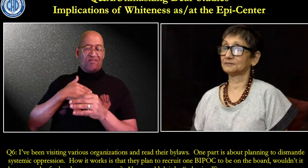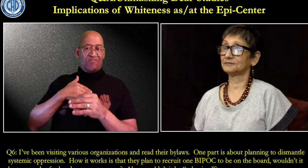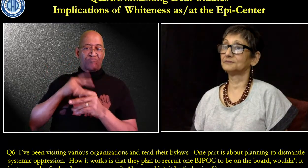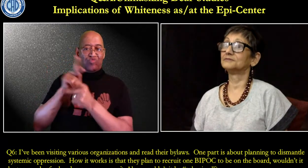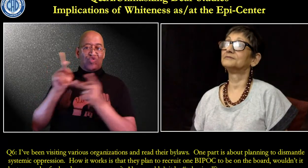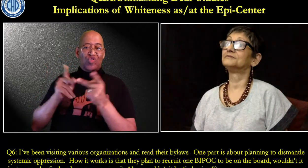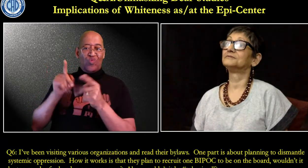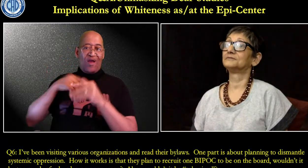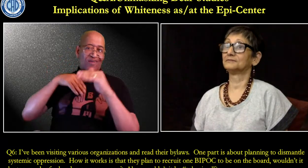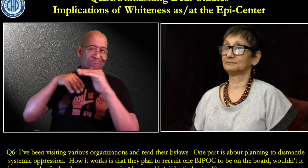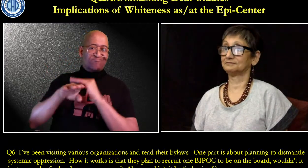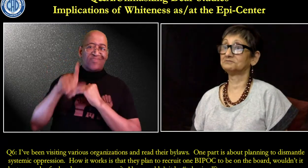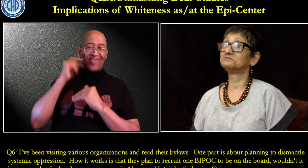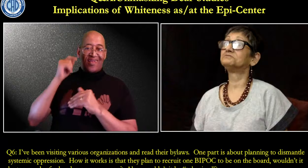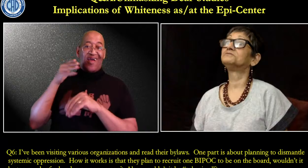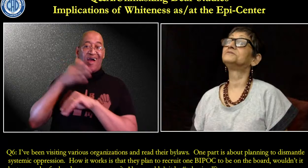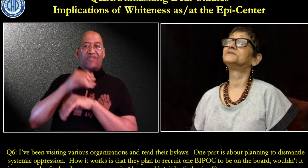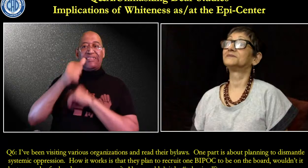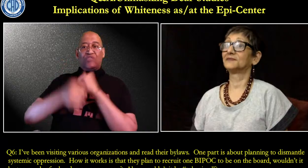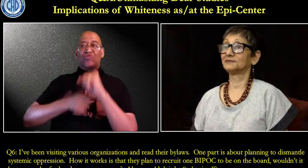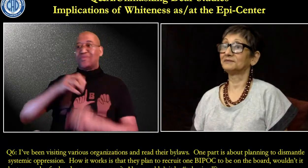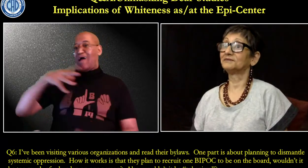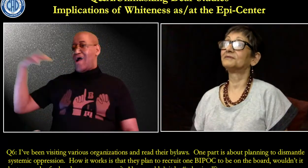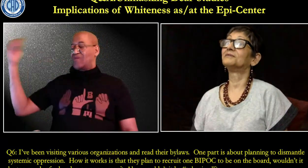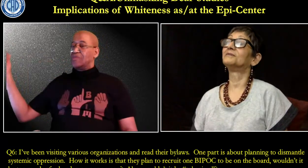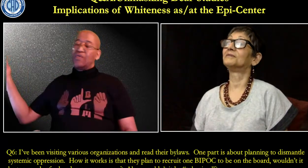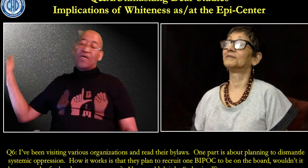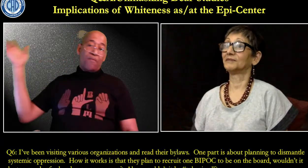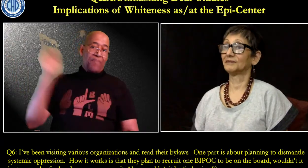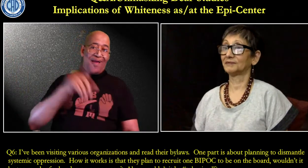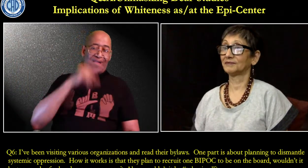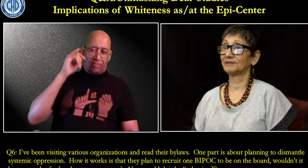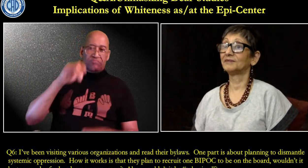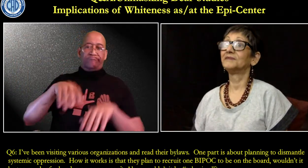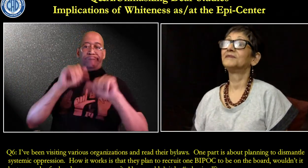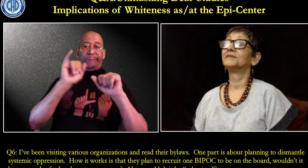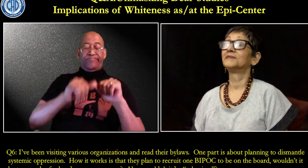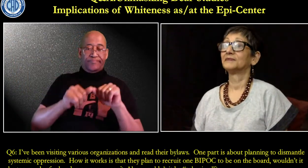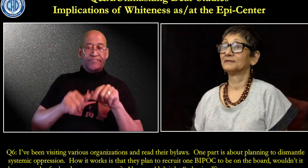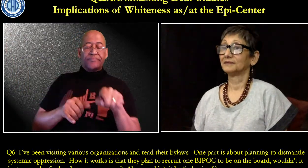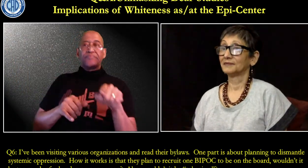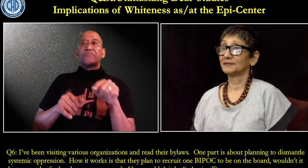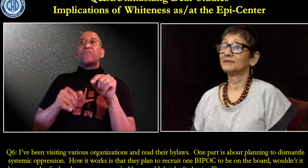the Institute president and then have a place of access